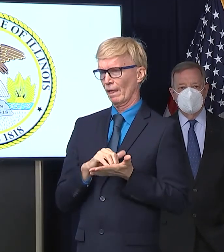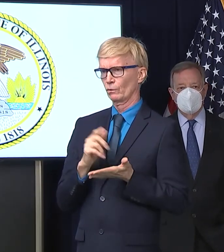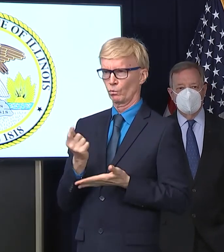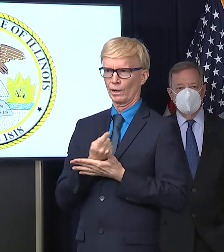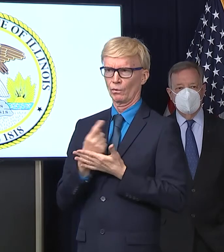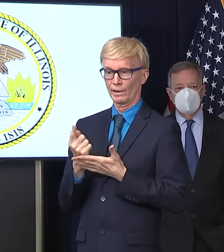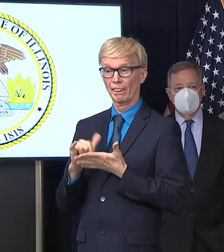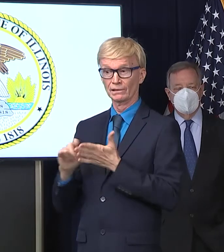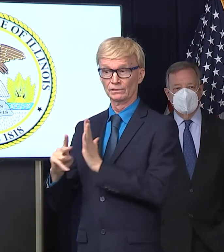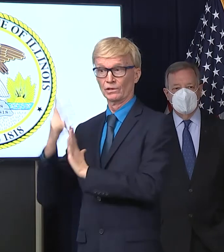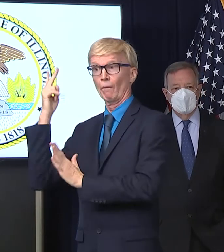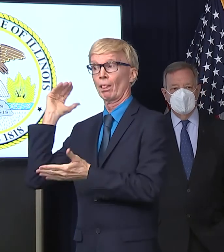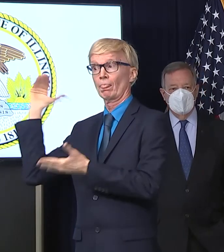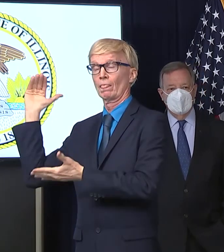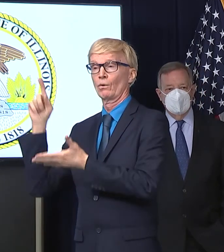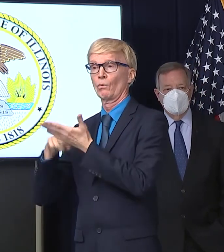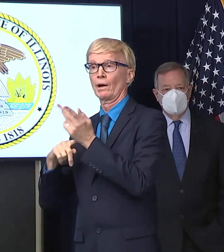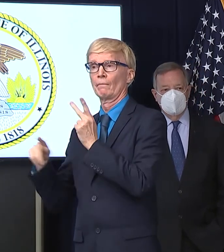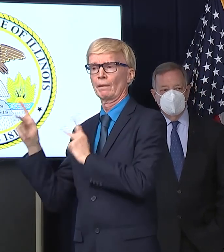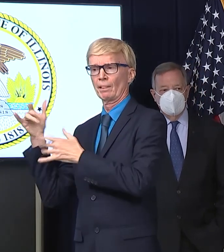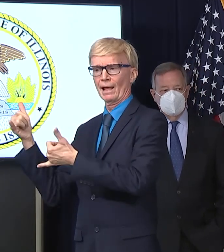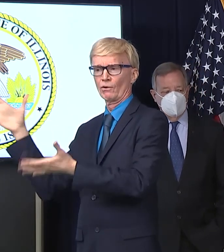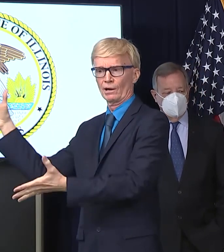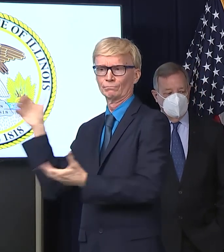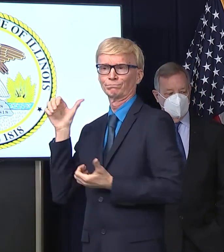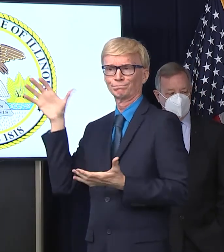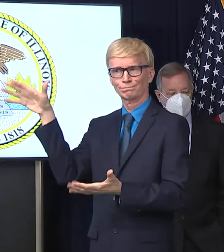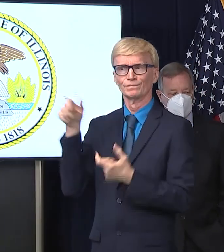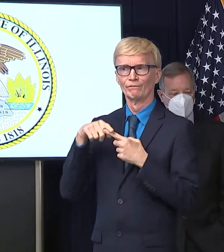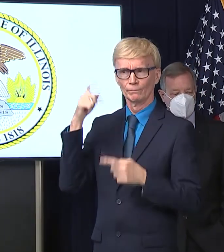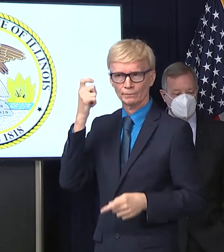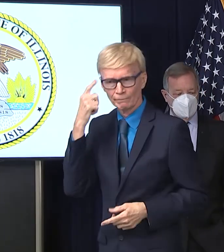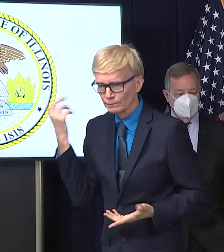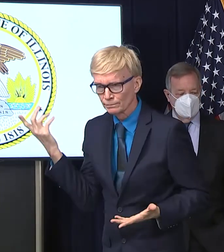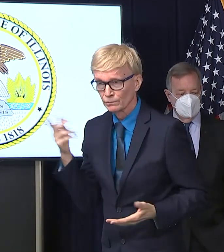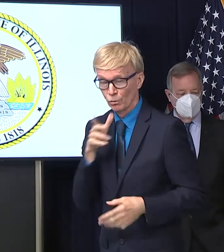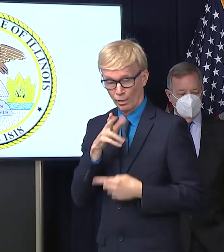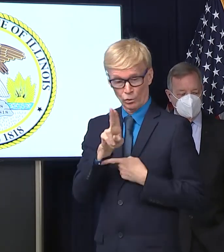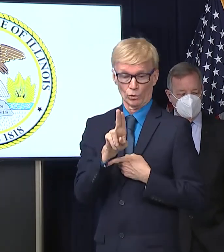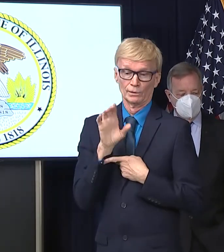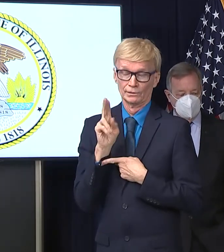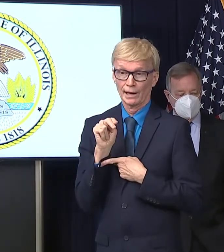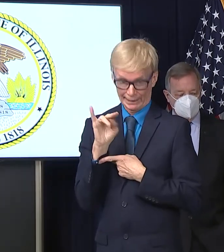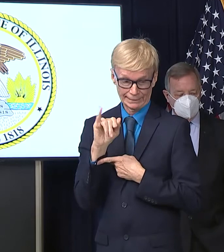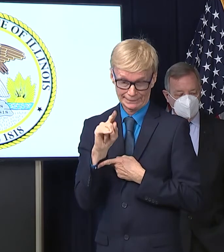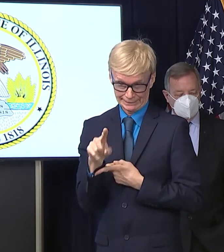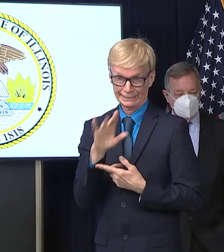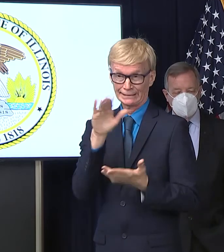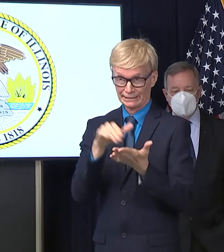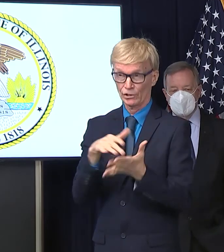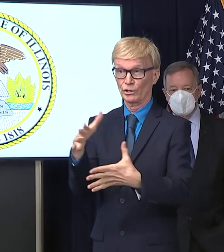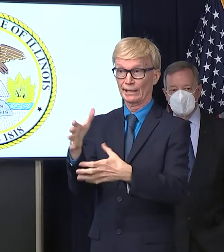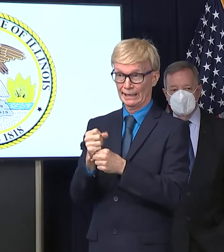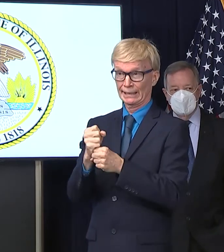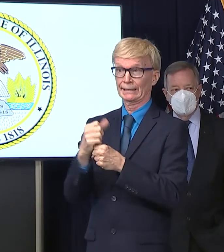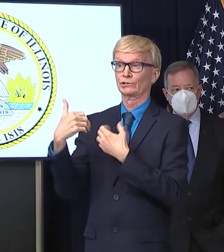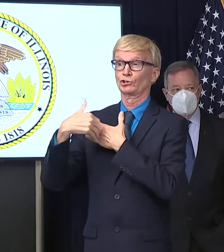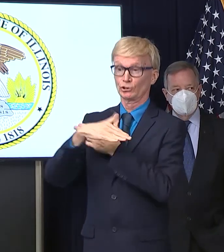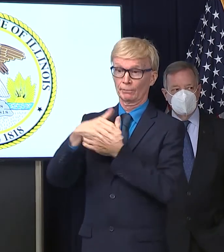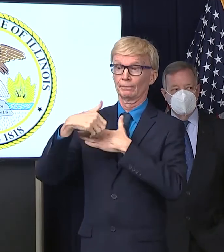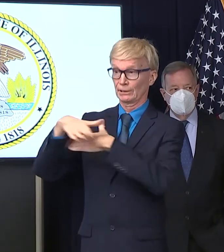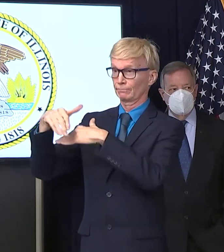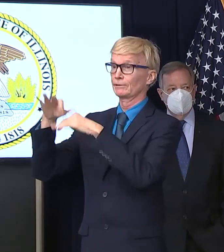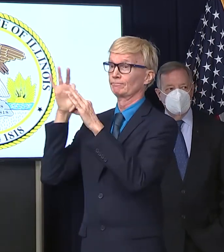what Chicago is currently being shipped. Can you confirm that the United Center site will get its own separate shipment each week? And what does that mean for the speed